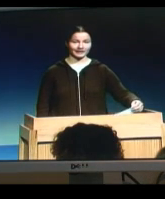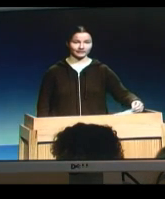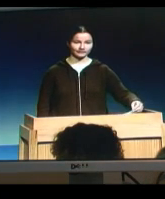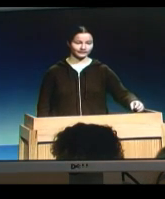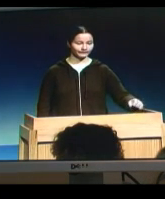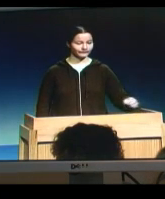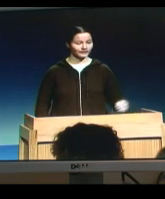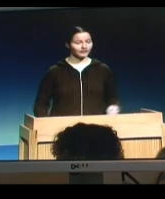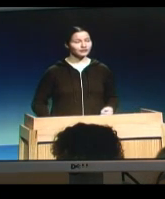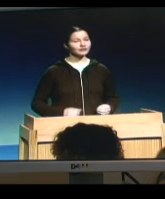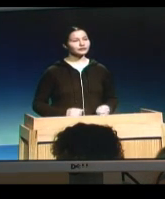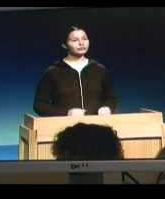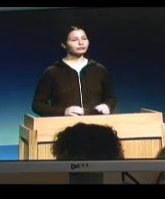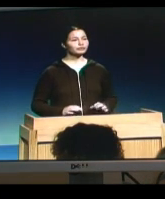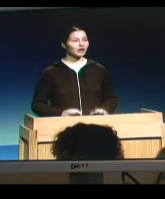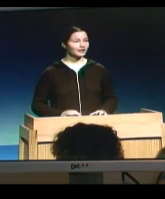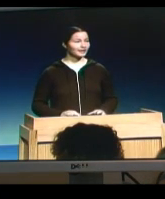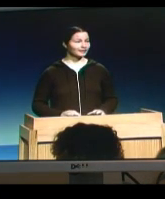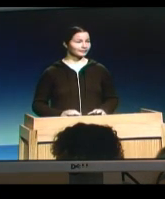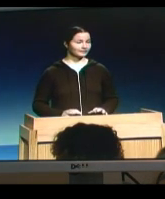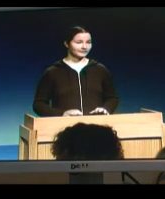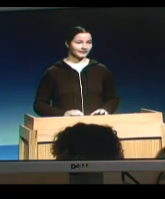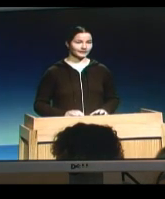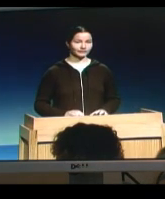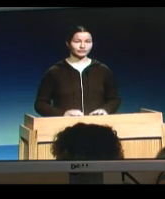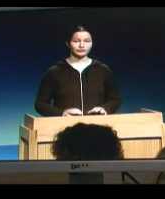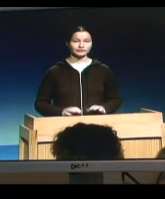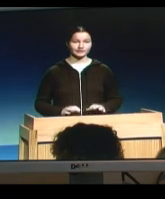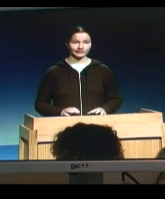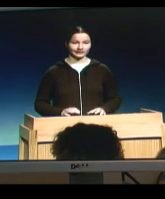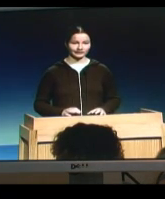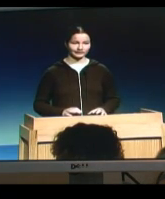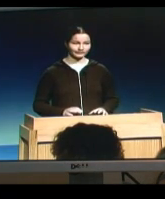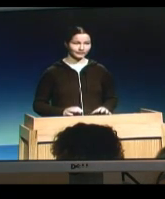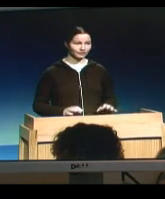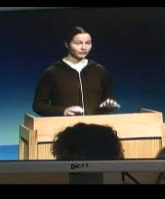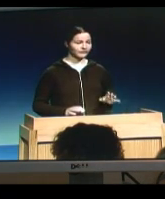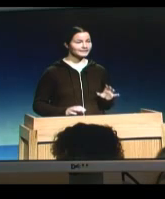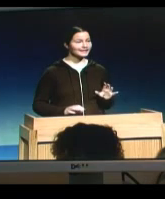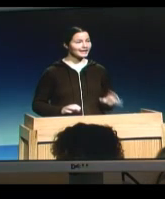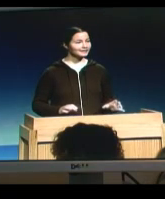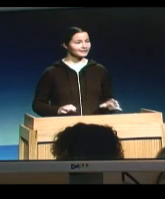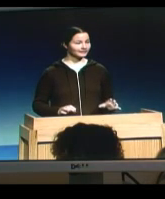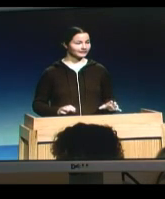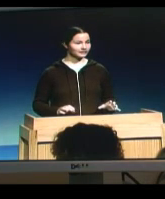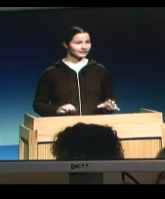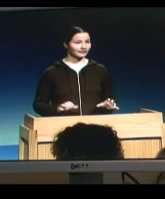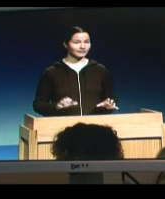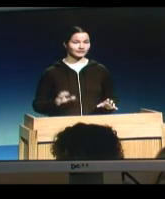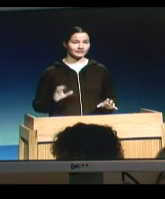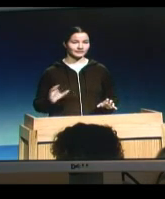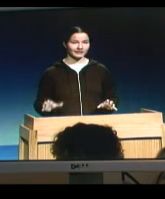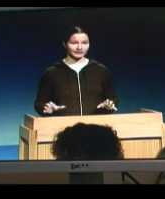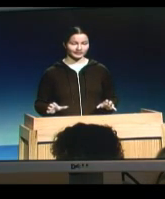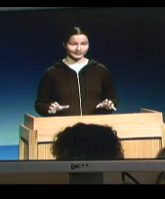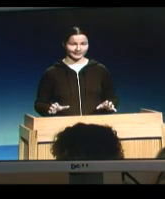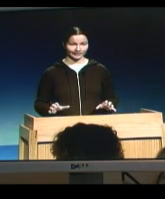background. There are two broad categories of sign language used in America. One is signed English, and the other is American Sign